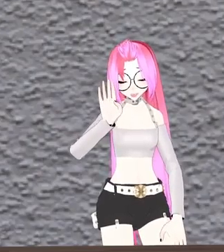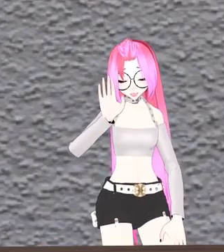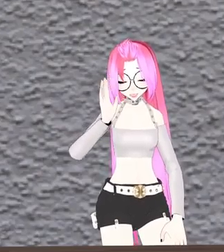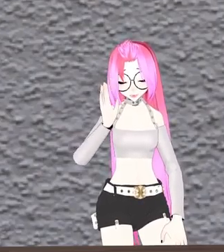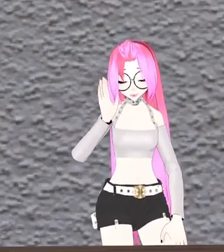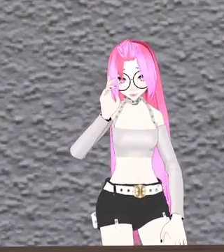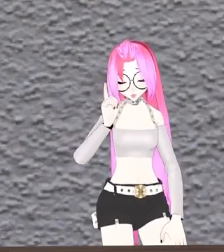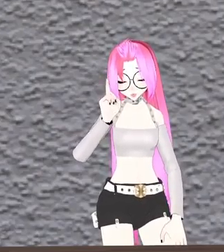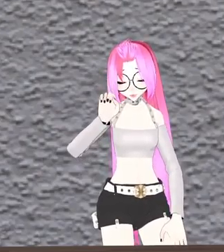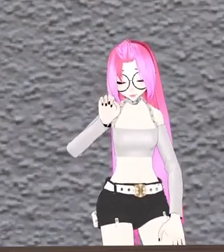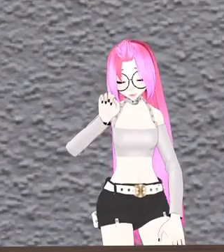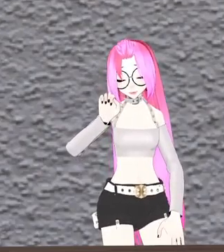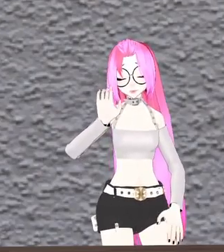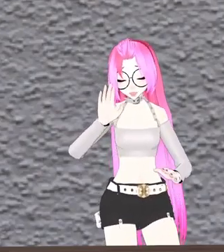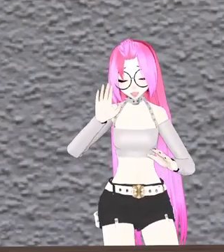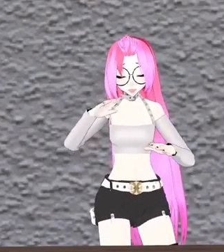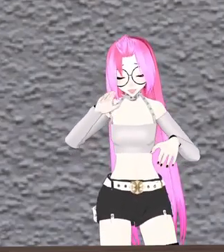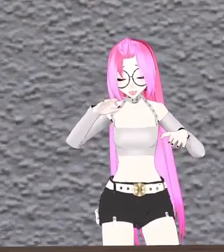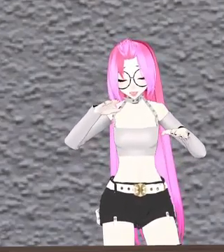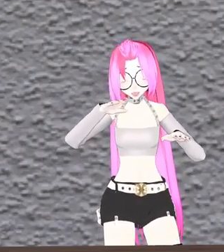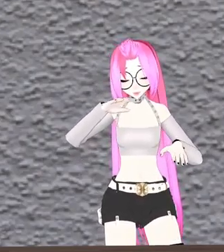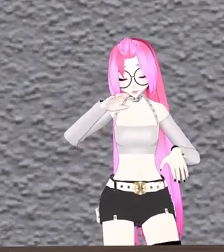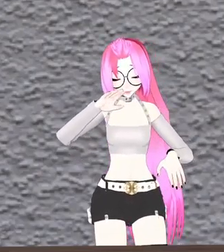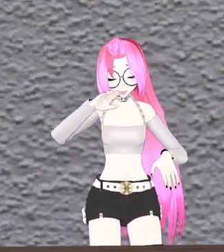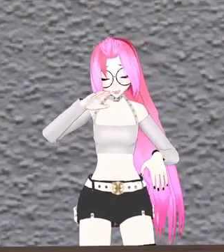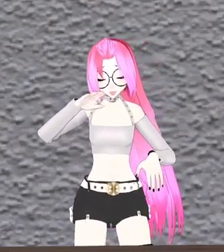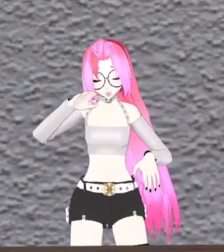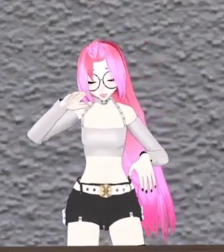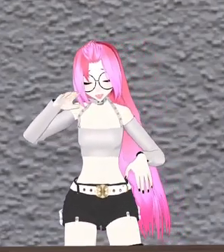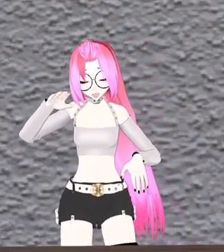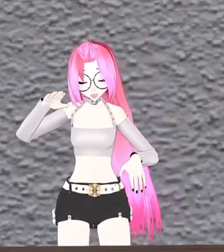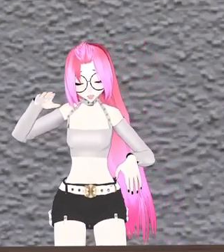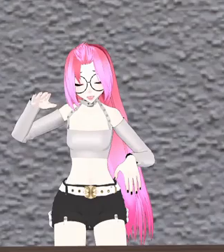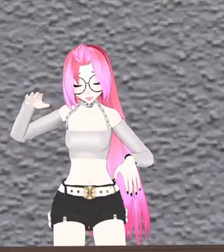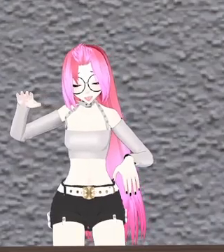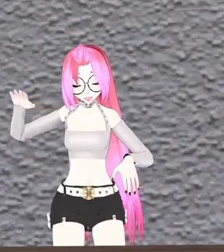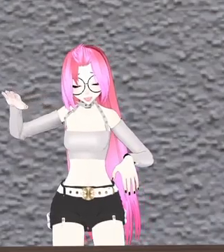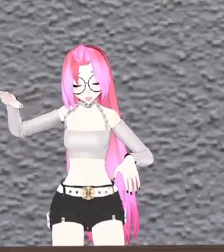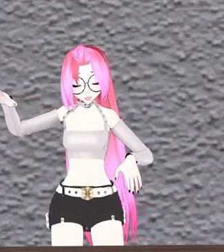this. You're not going to be moving or drifting your